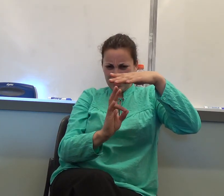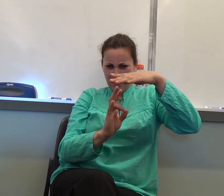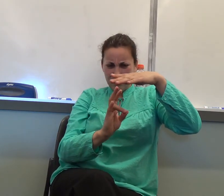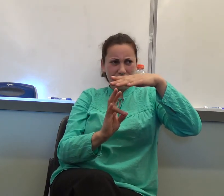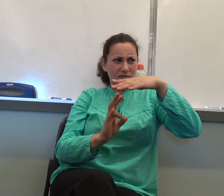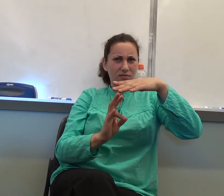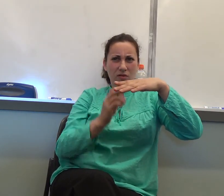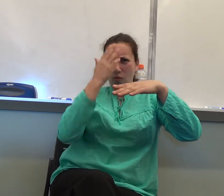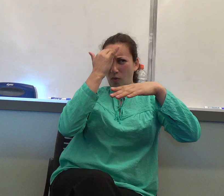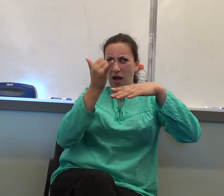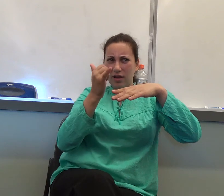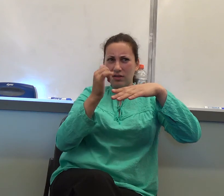35